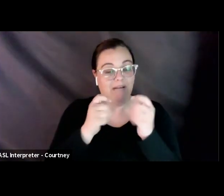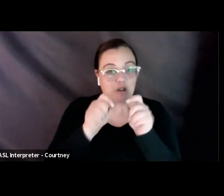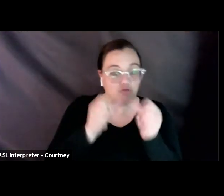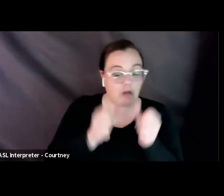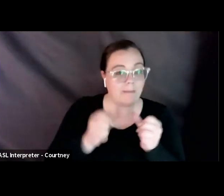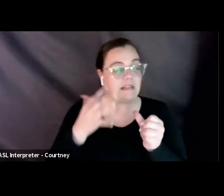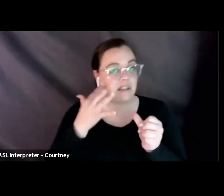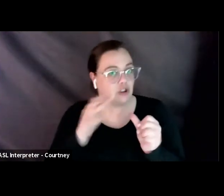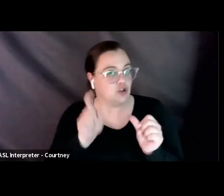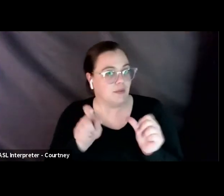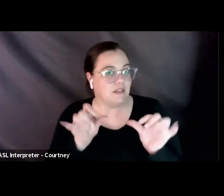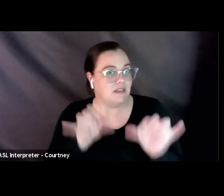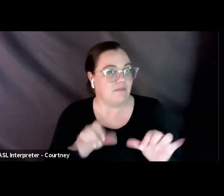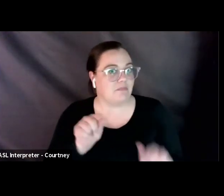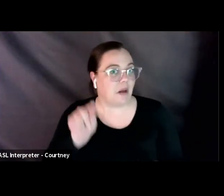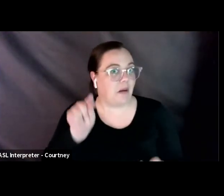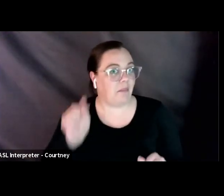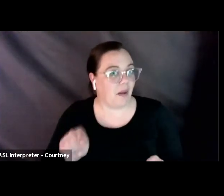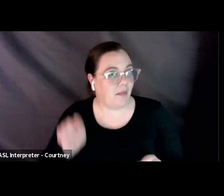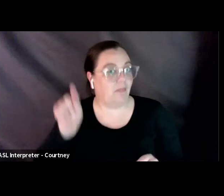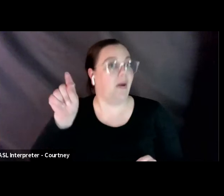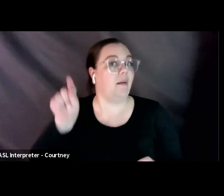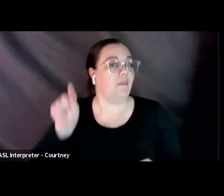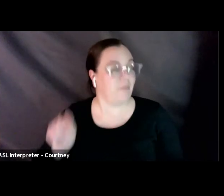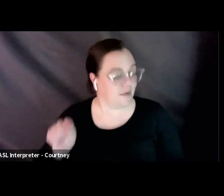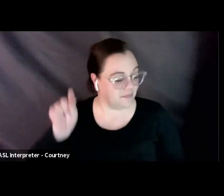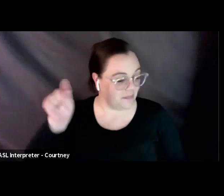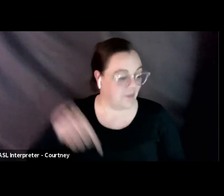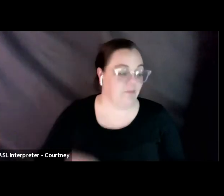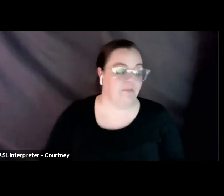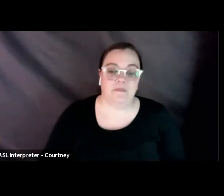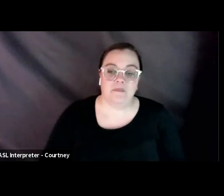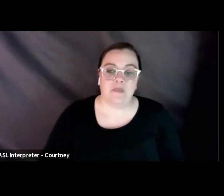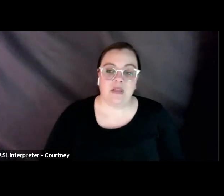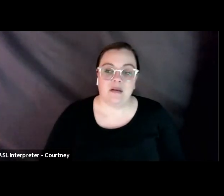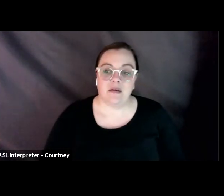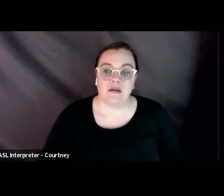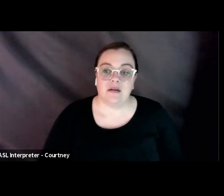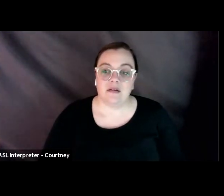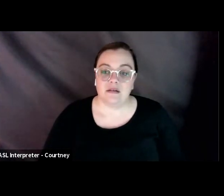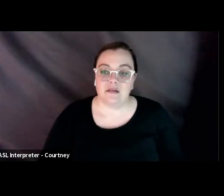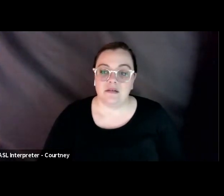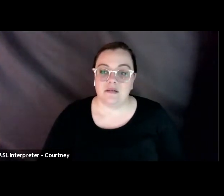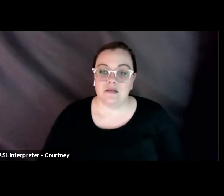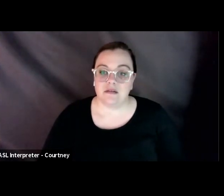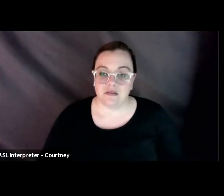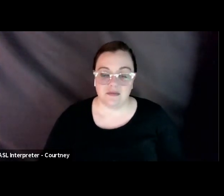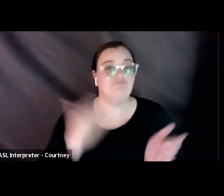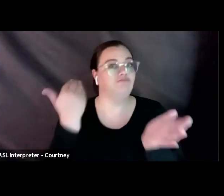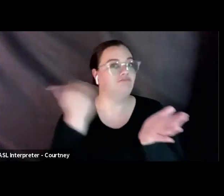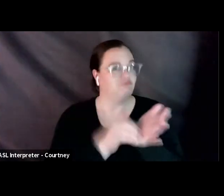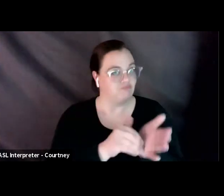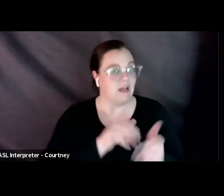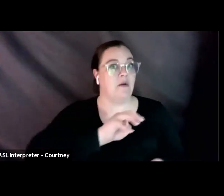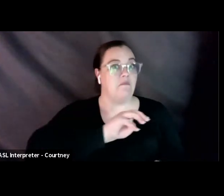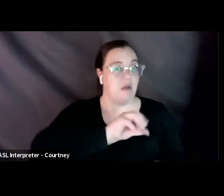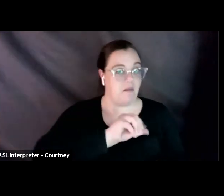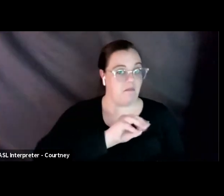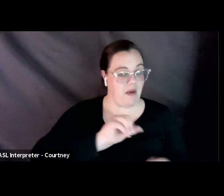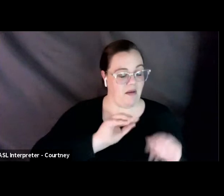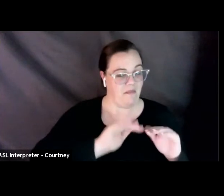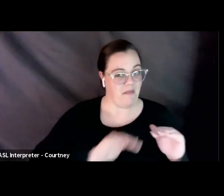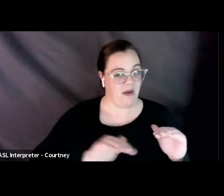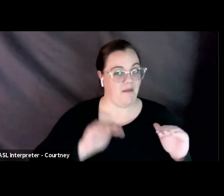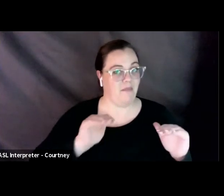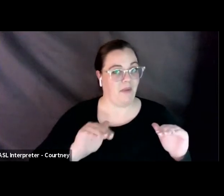mum, mum, mum, mum, mum, mum, mum, mum, mum, mum. Mum, mum, mum, mum, mum,